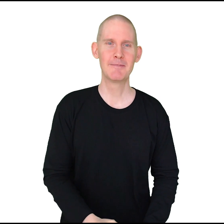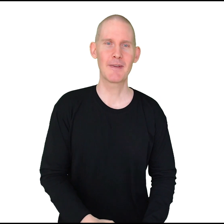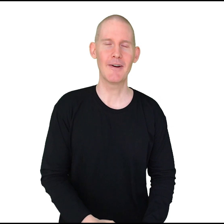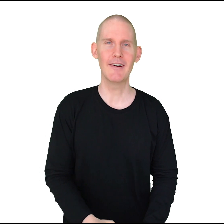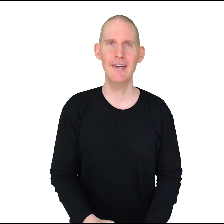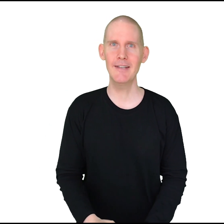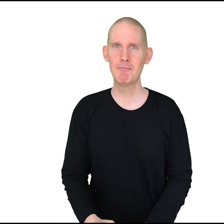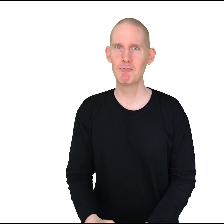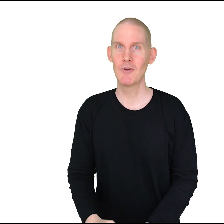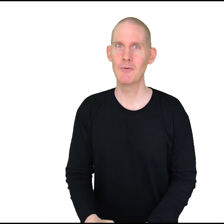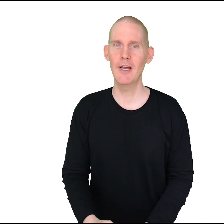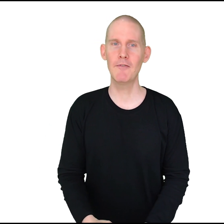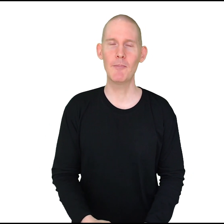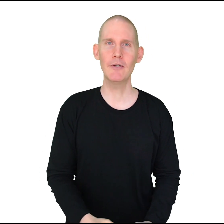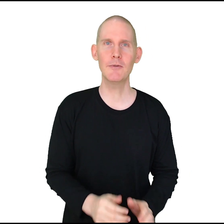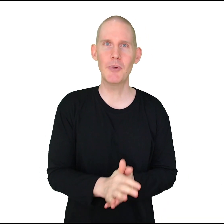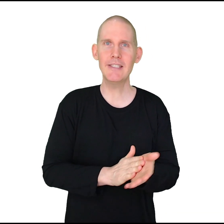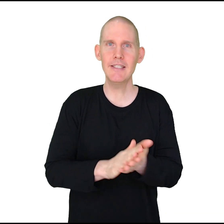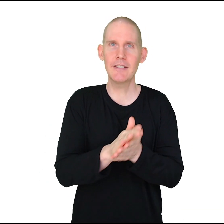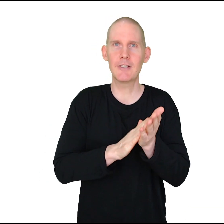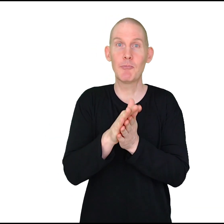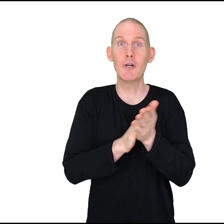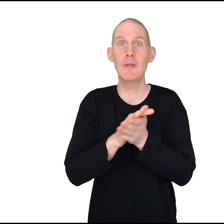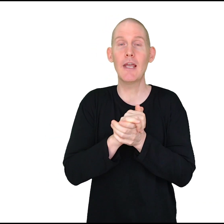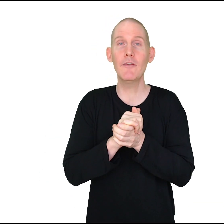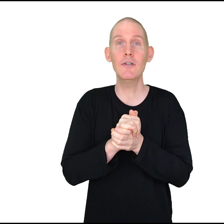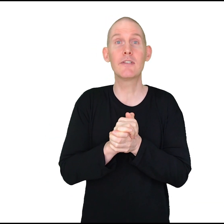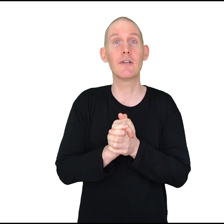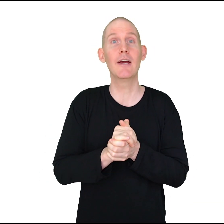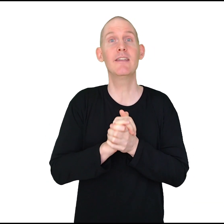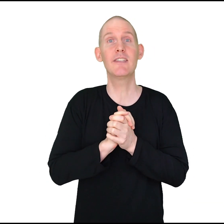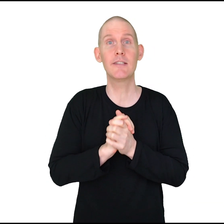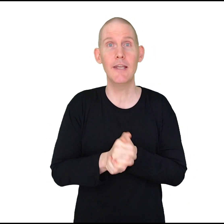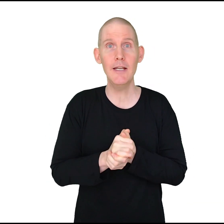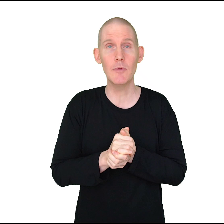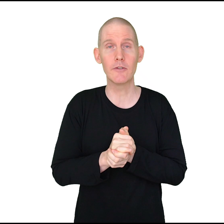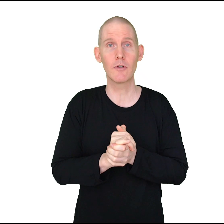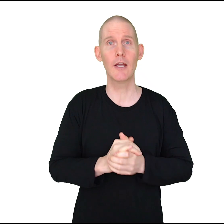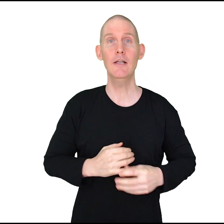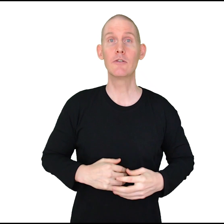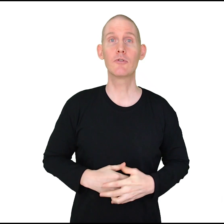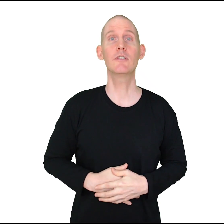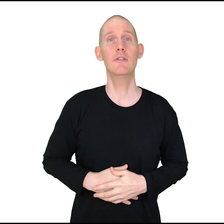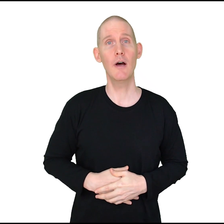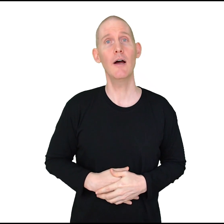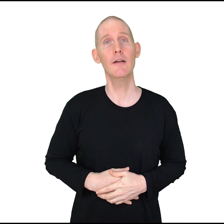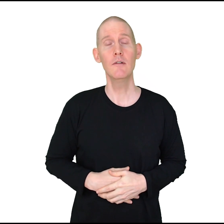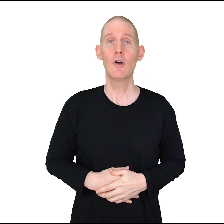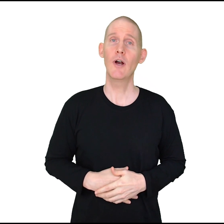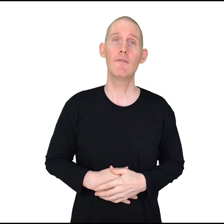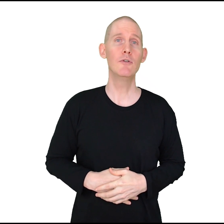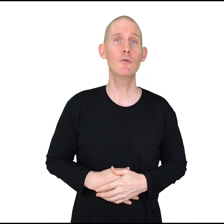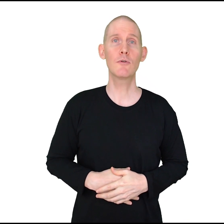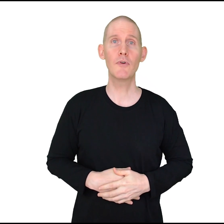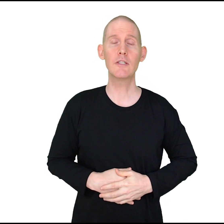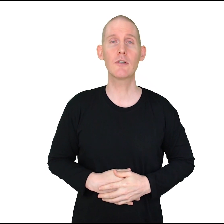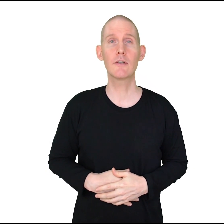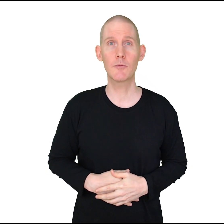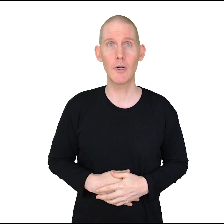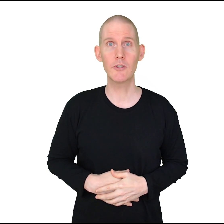All right, we have the puzzle pieces. Let's put them together and sign this statement, okay? So just nod or have a neutral facial expression at the